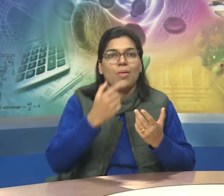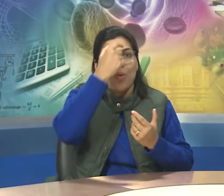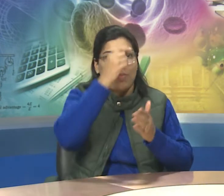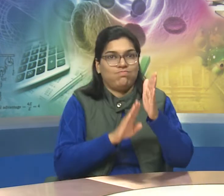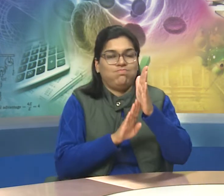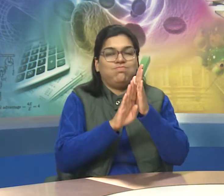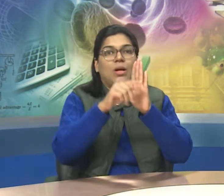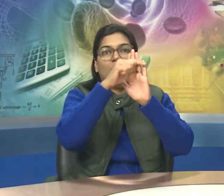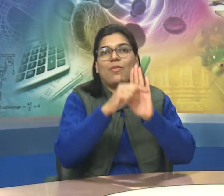thus